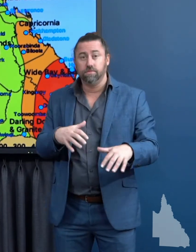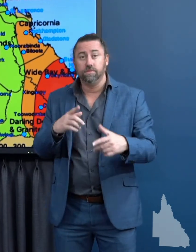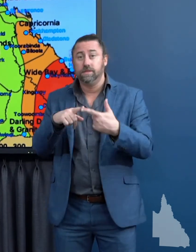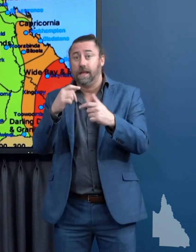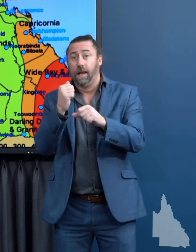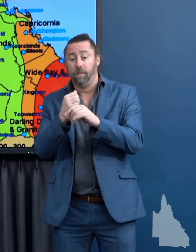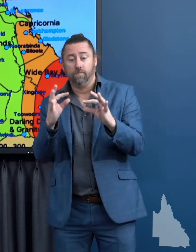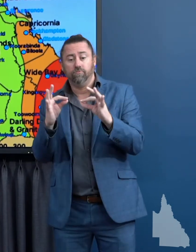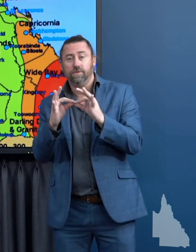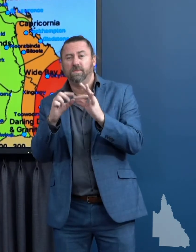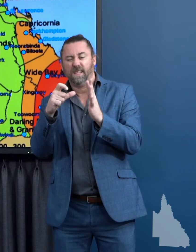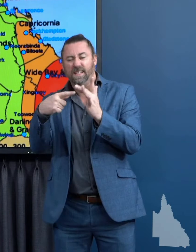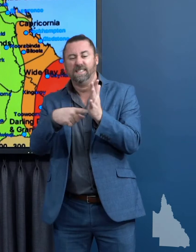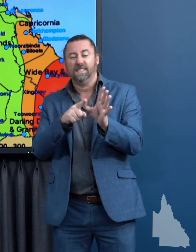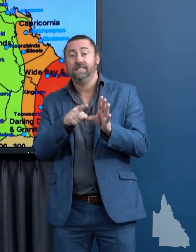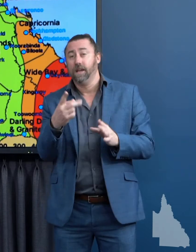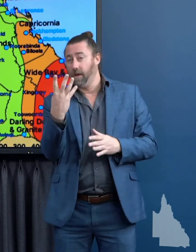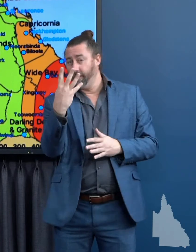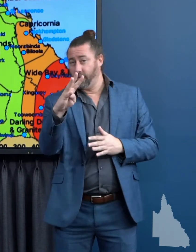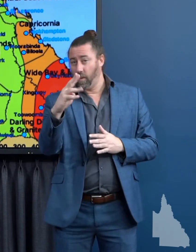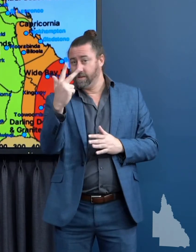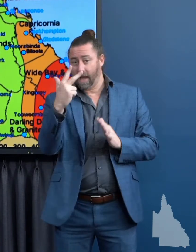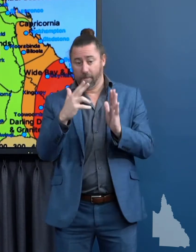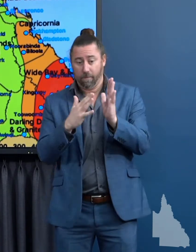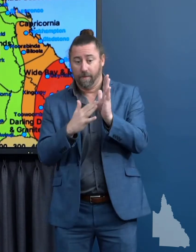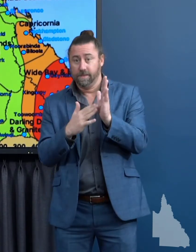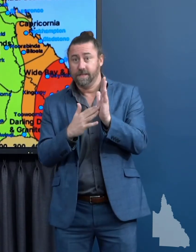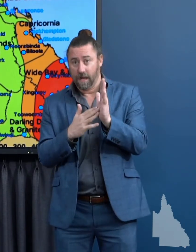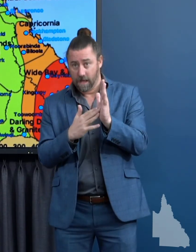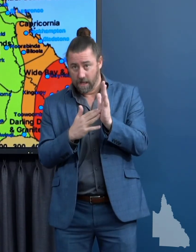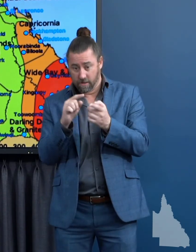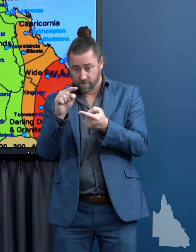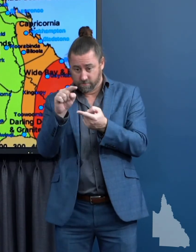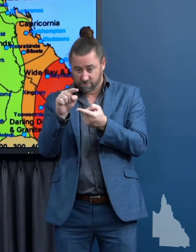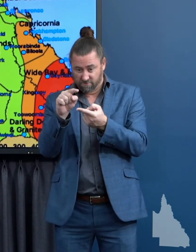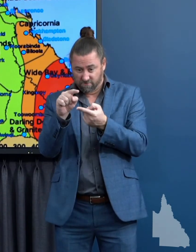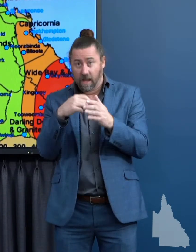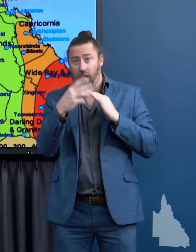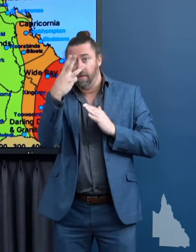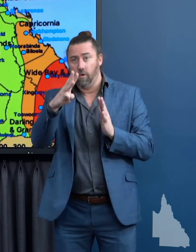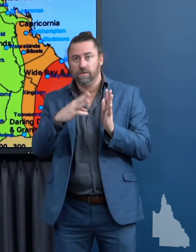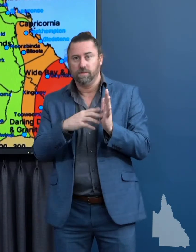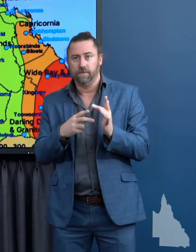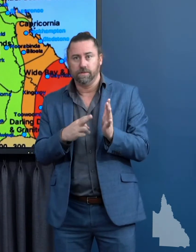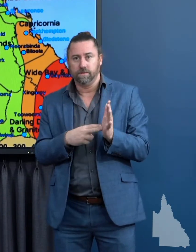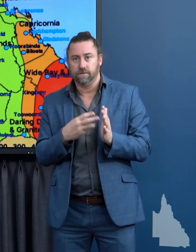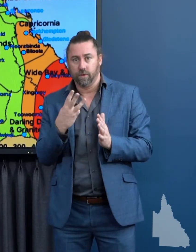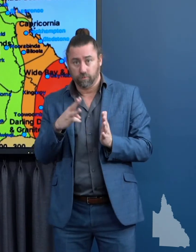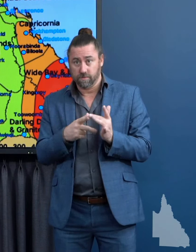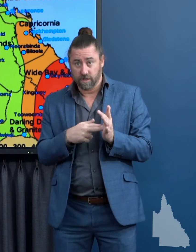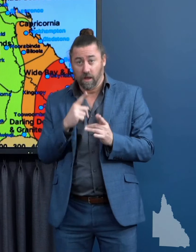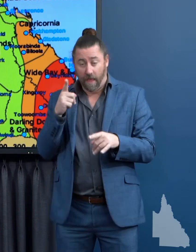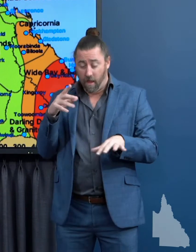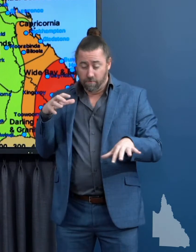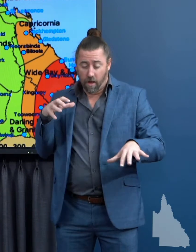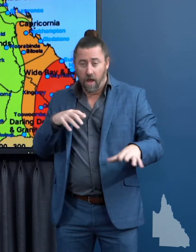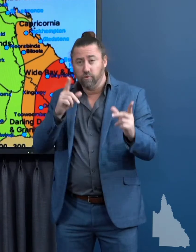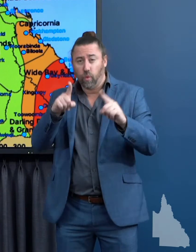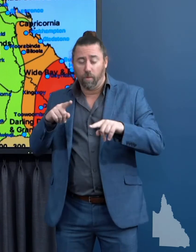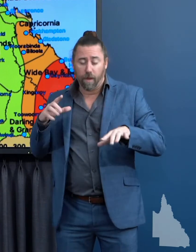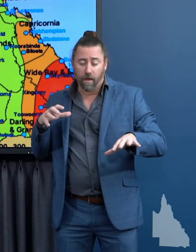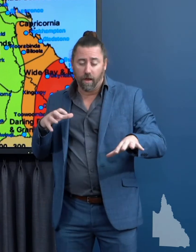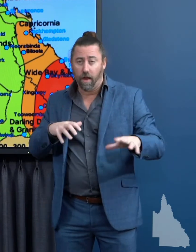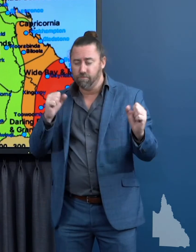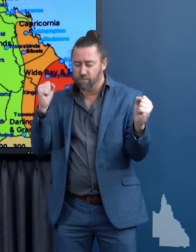in Brisbane City, we saw 48 millimetres in 30 minutes. So that's a severe storm with some very intense rainfall. And